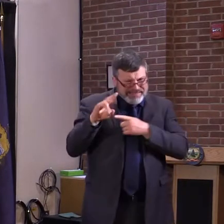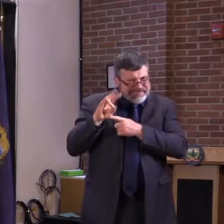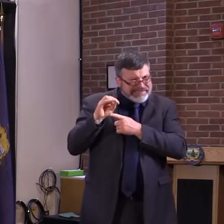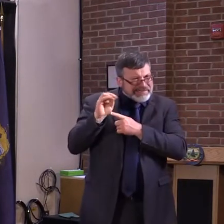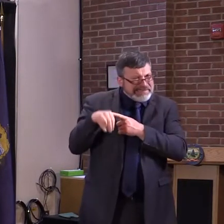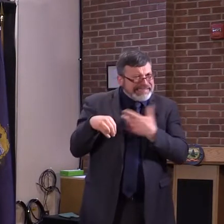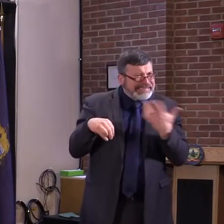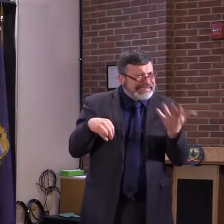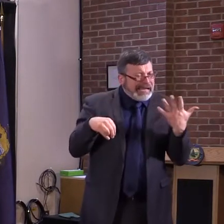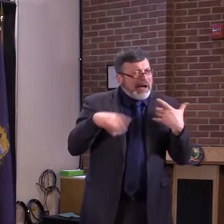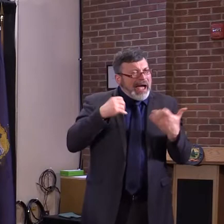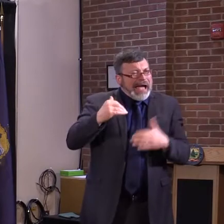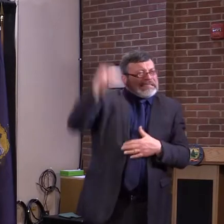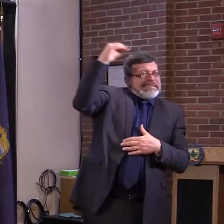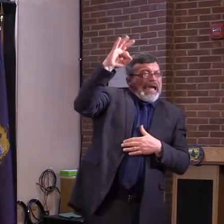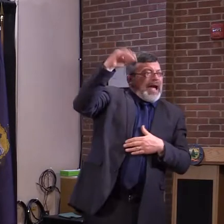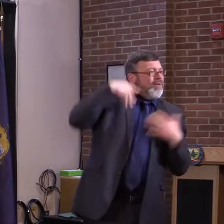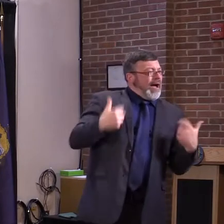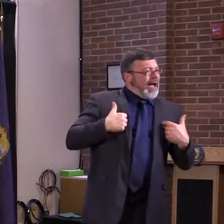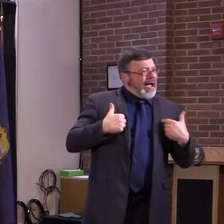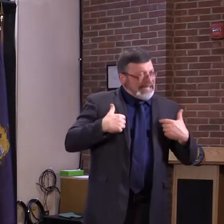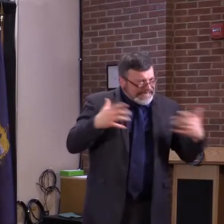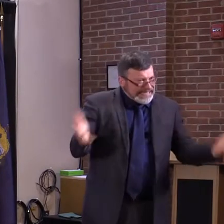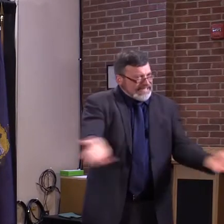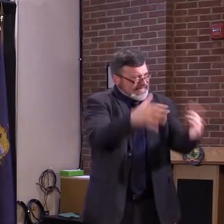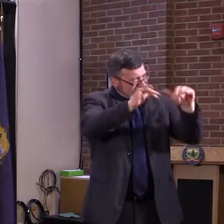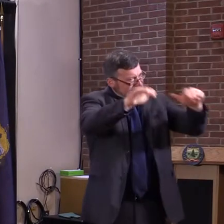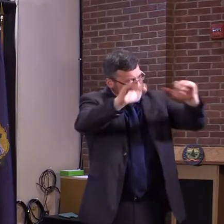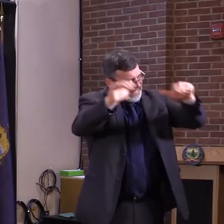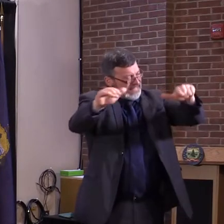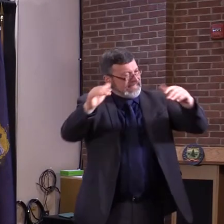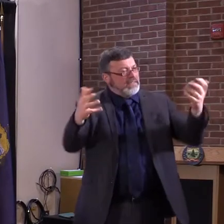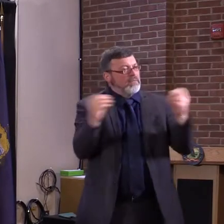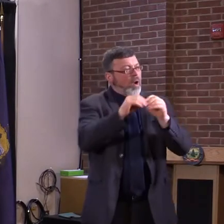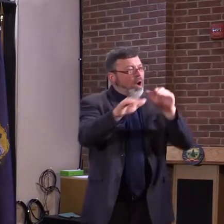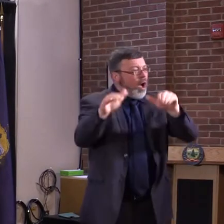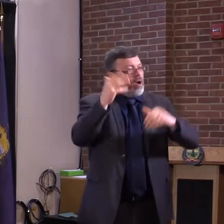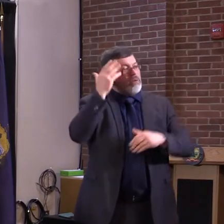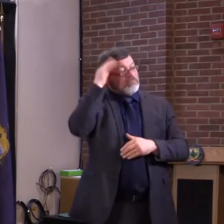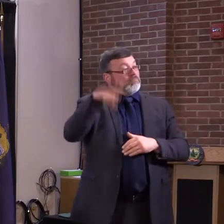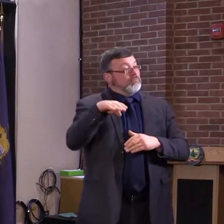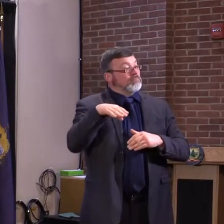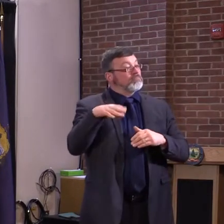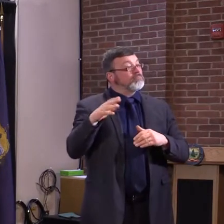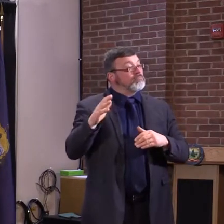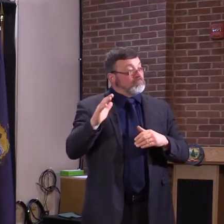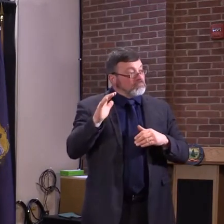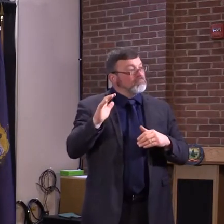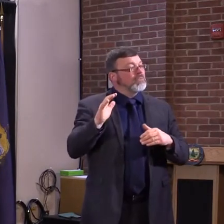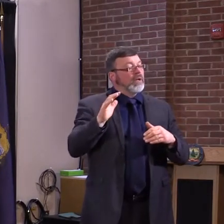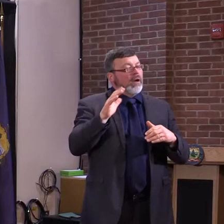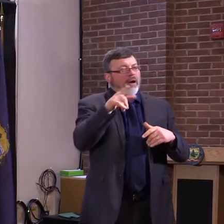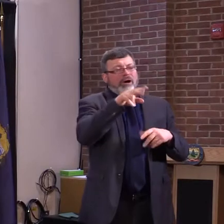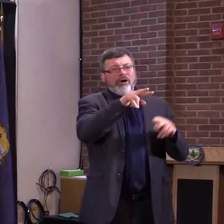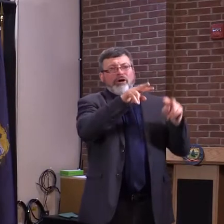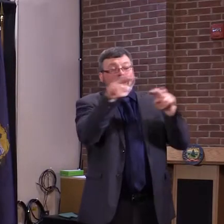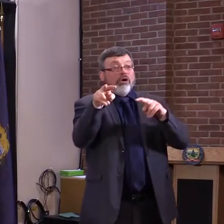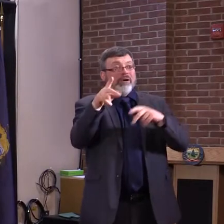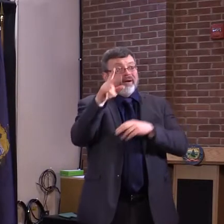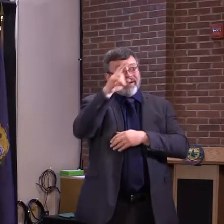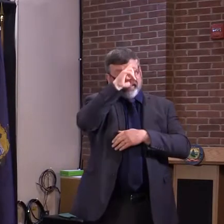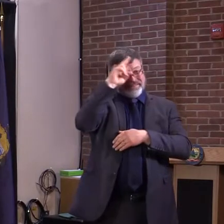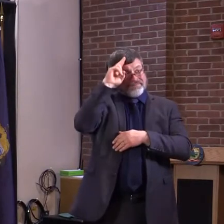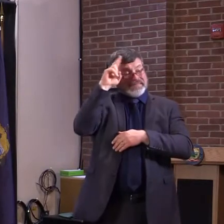surge, even when our hospitalizations were in the 120 range per day and the number of ICU beds in use were